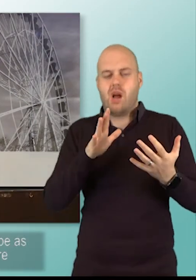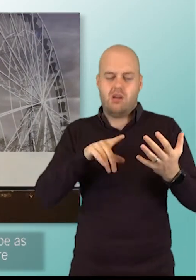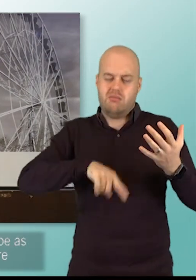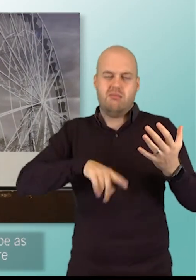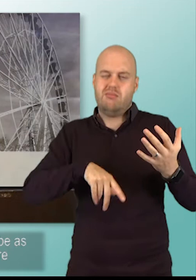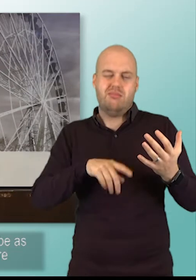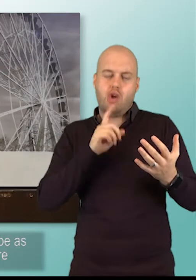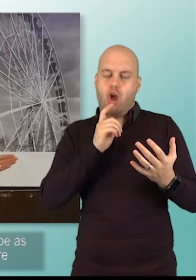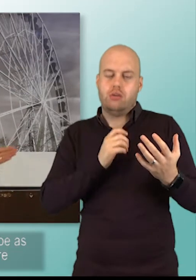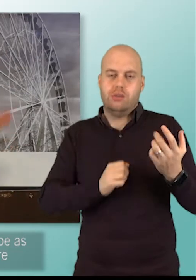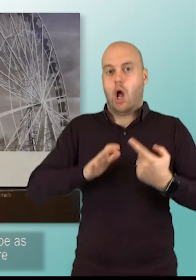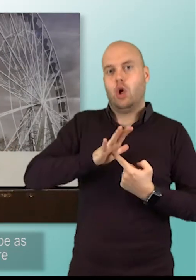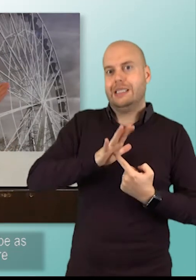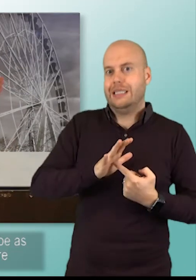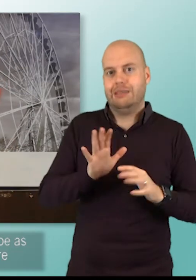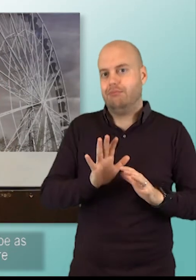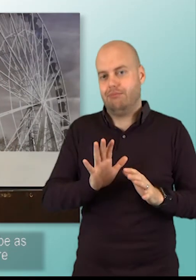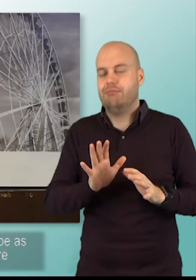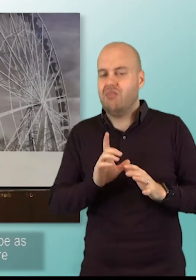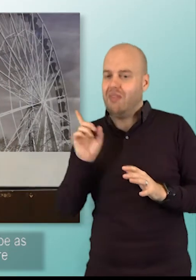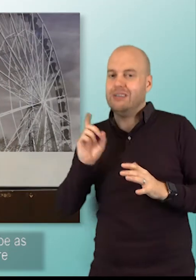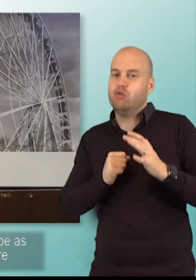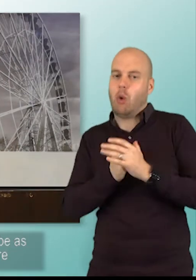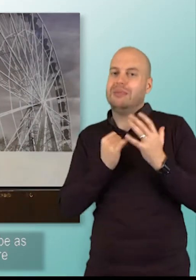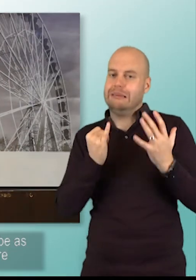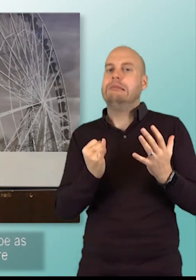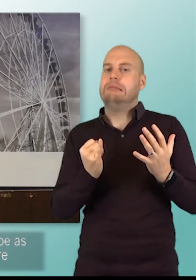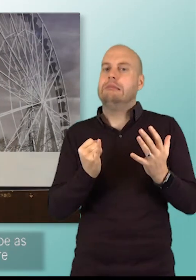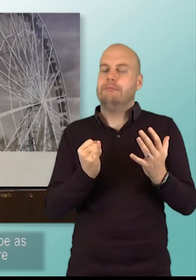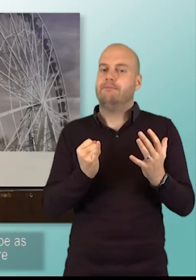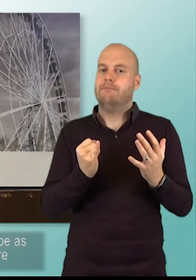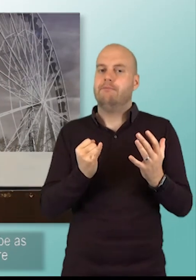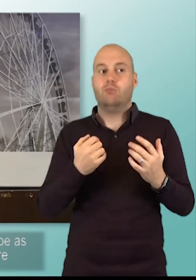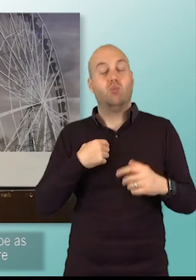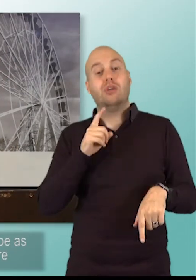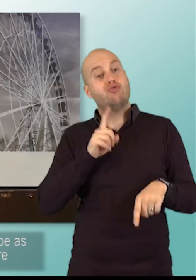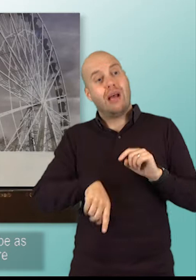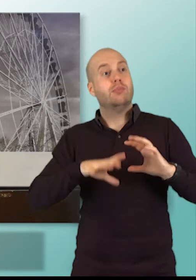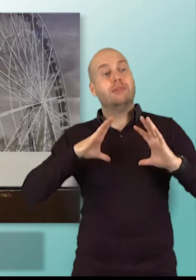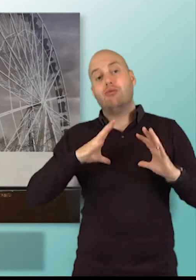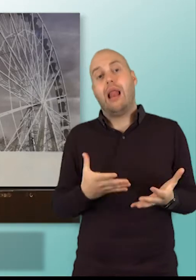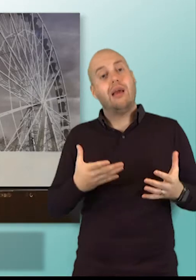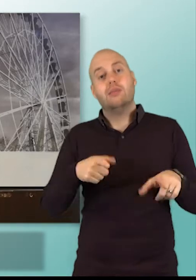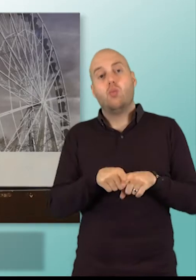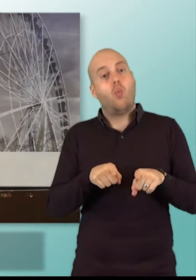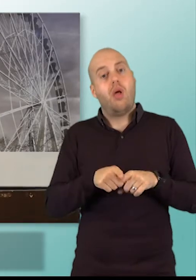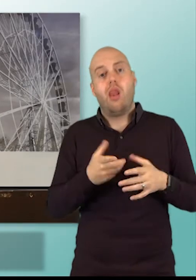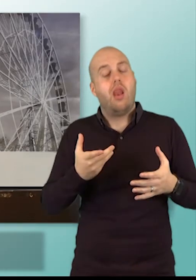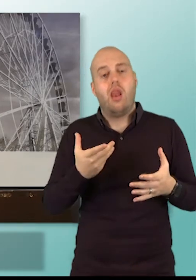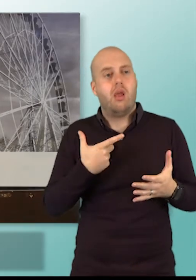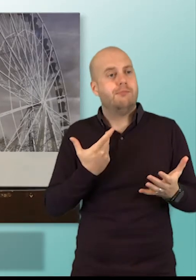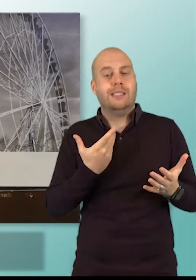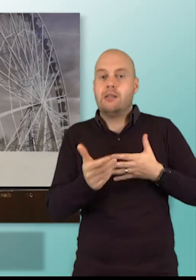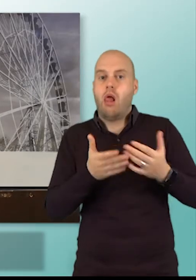of non-compliance that won't be as high priority as that, and we're trying to make sure that we're a bit more